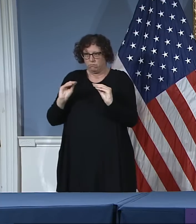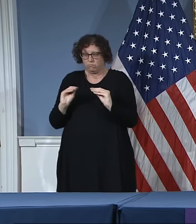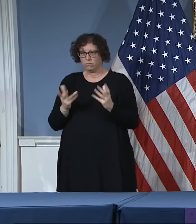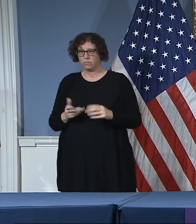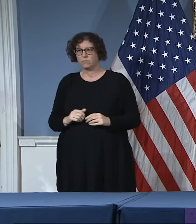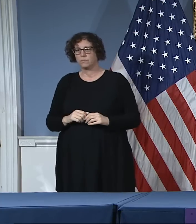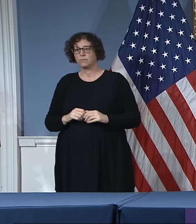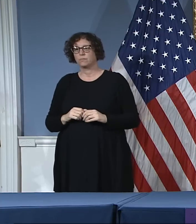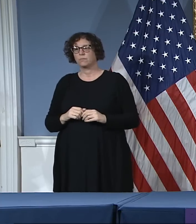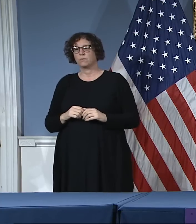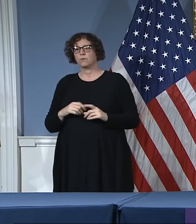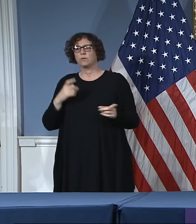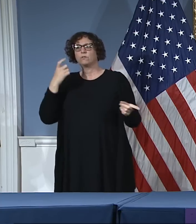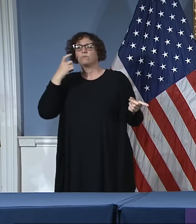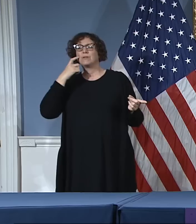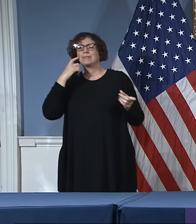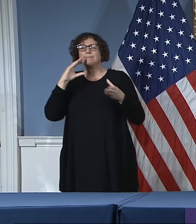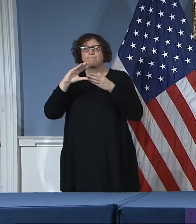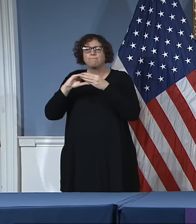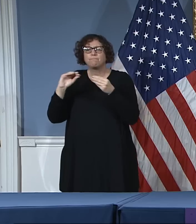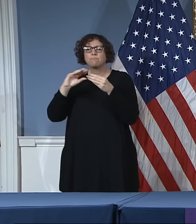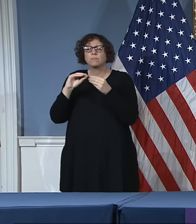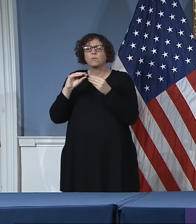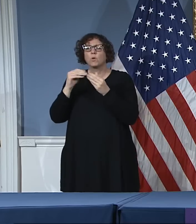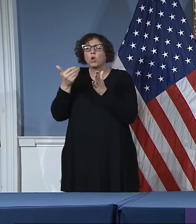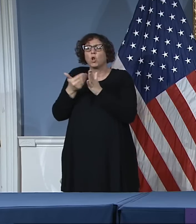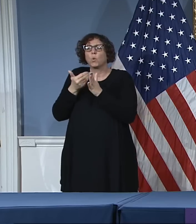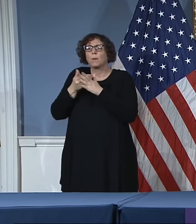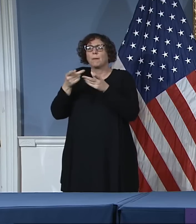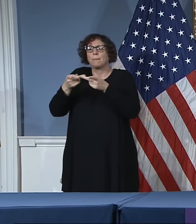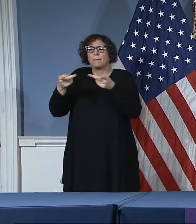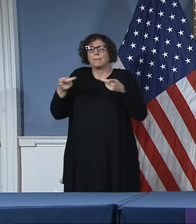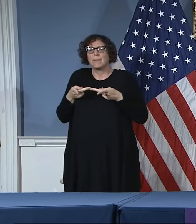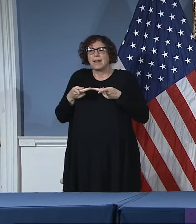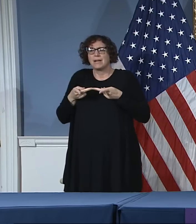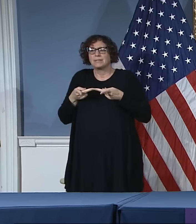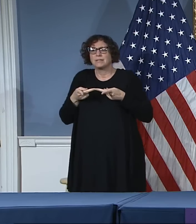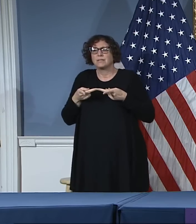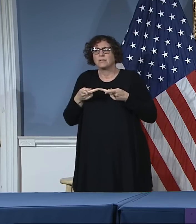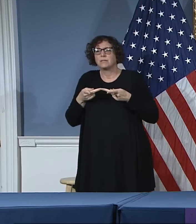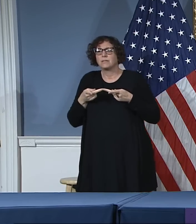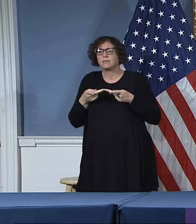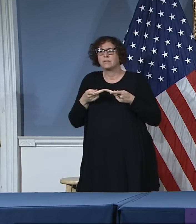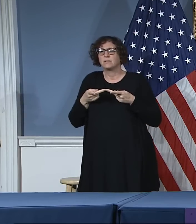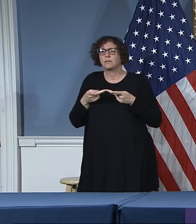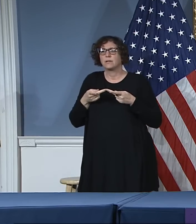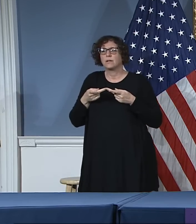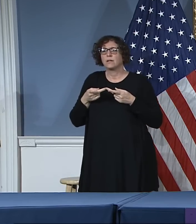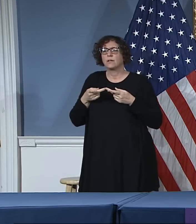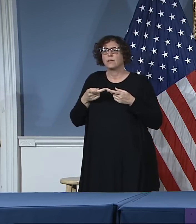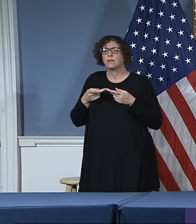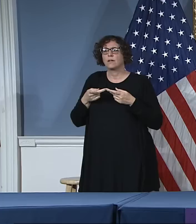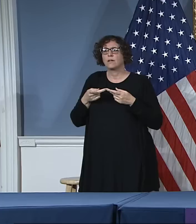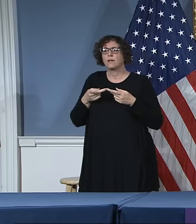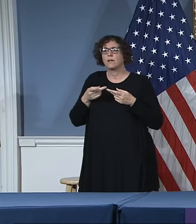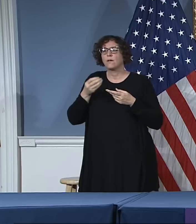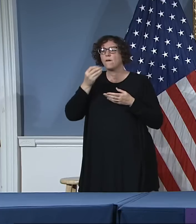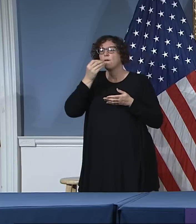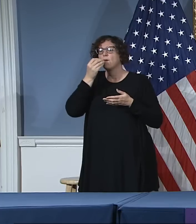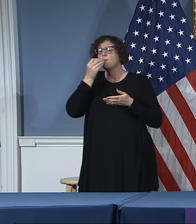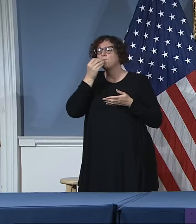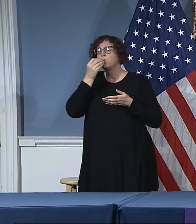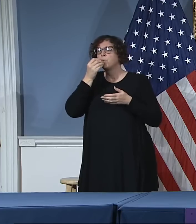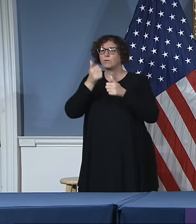network to help people who, honestly, maybe a few weeks ago, never in a million years would have thought of needing food